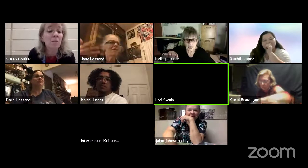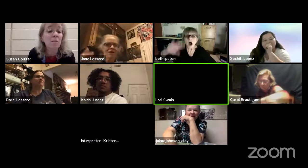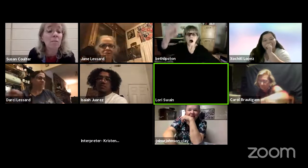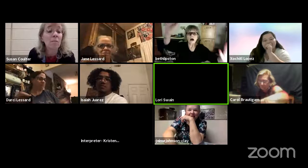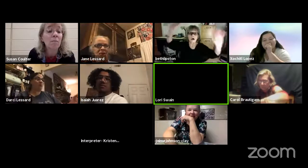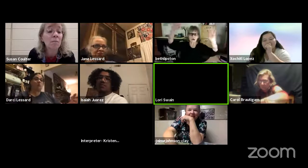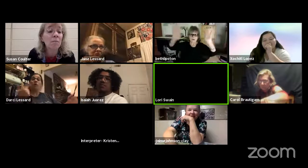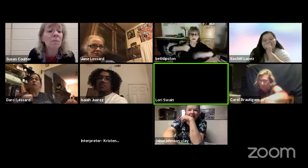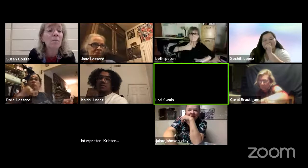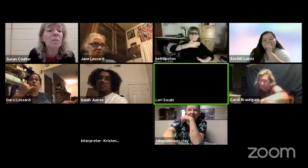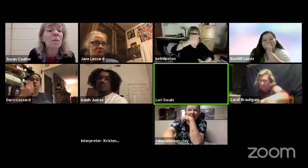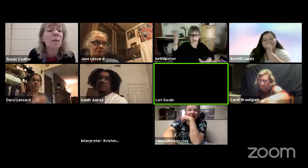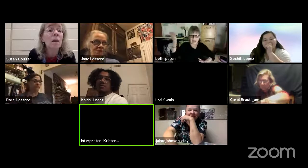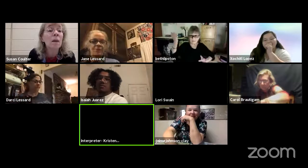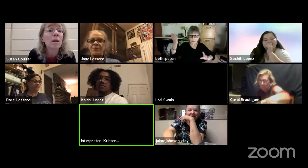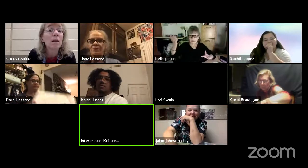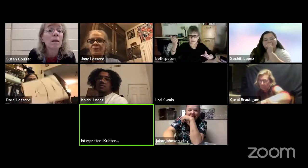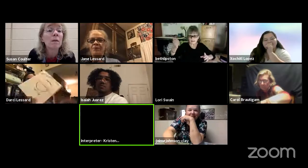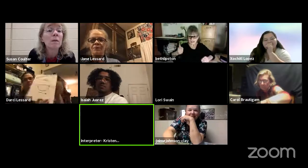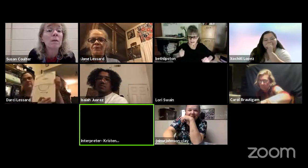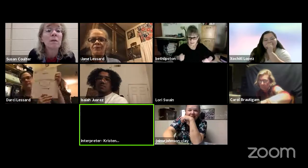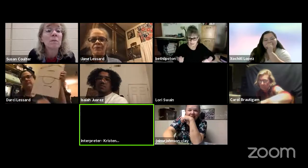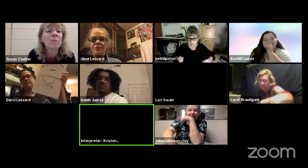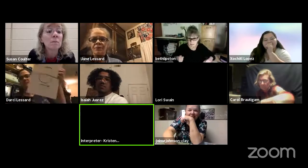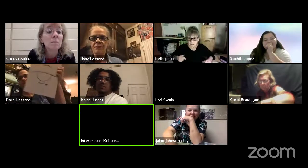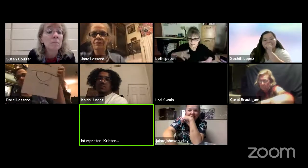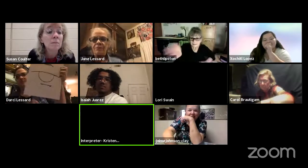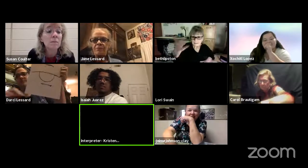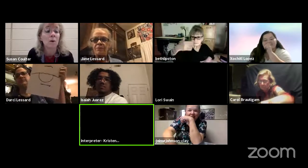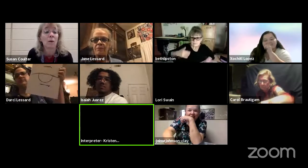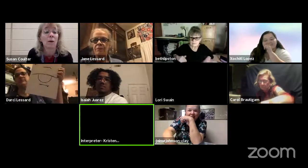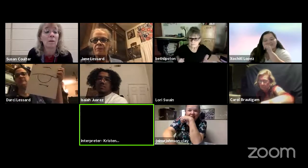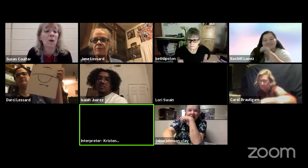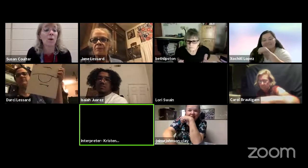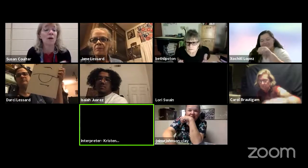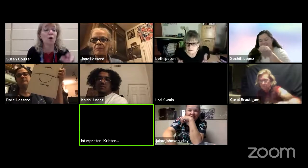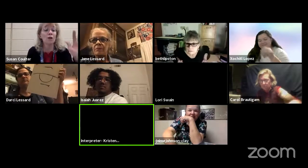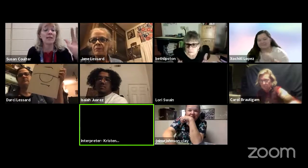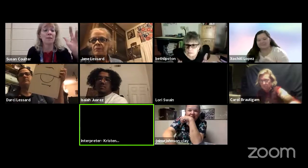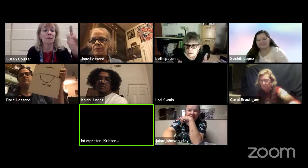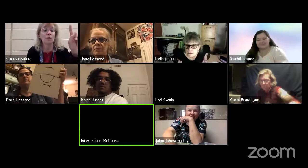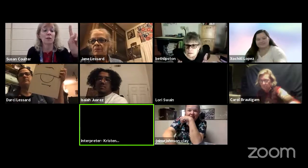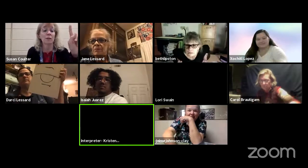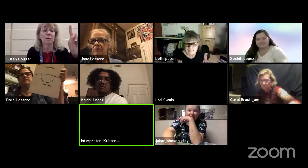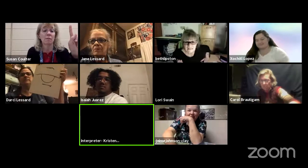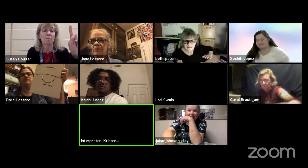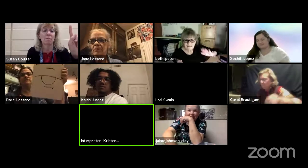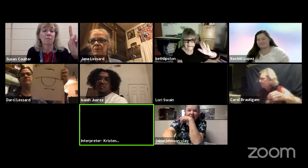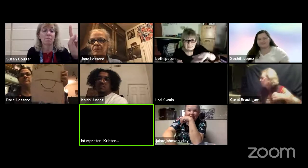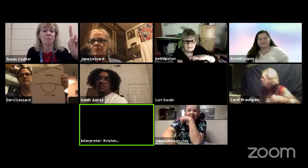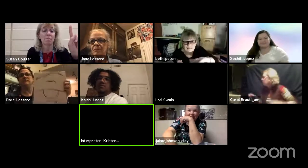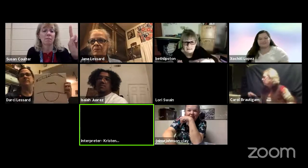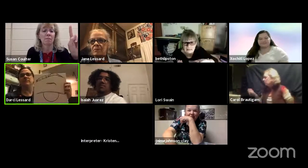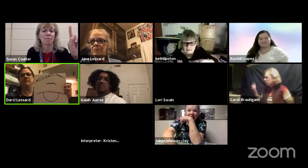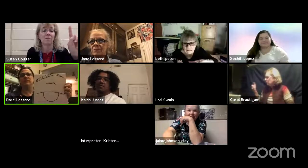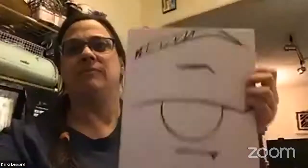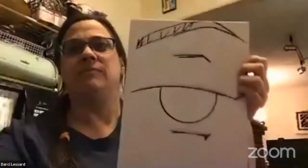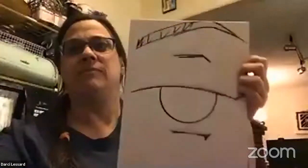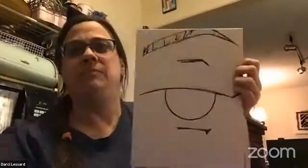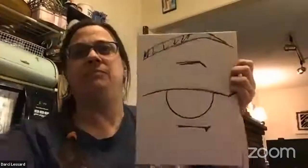That's asking. Oh, mine? Okay. You want to see me? Sure. This was me. I was doodling, and this was